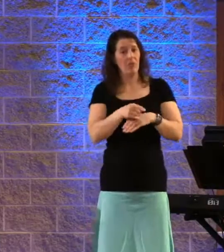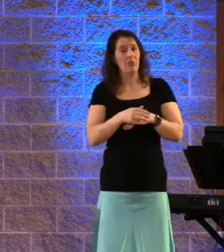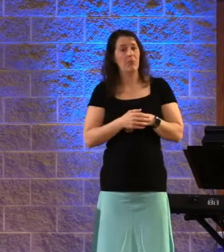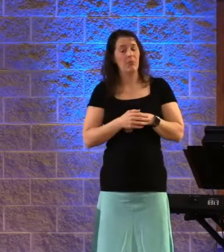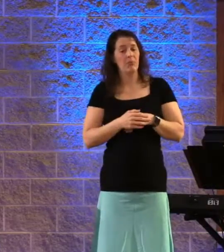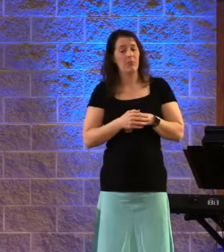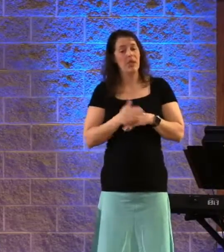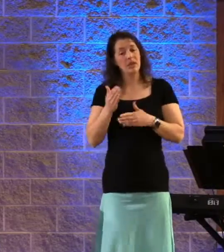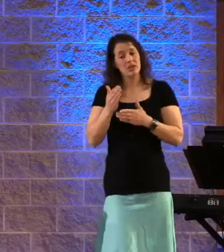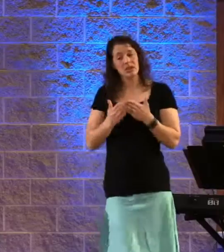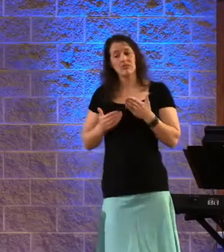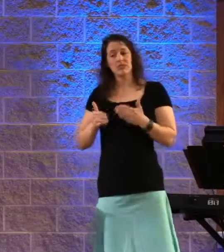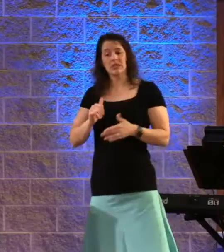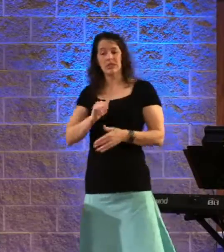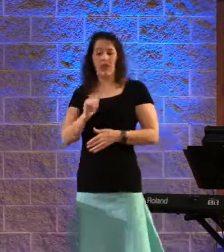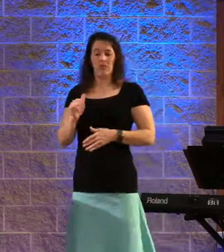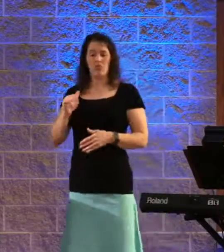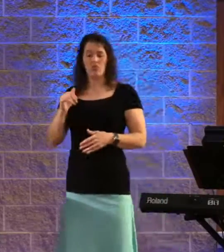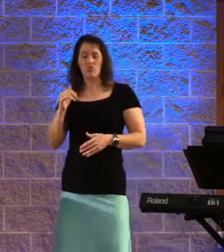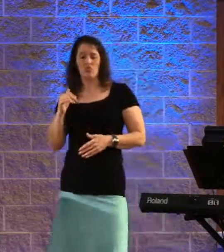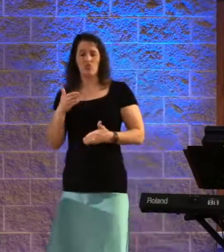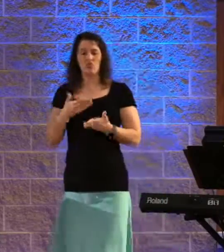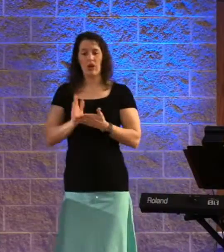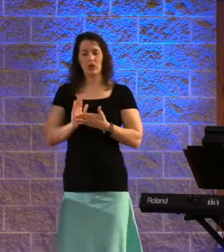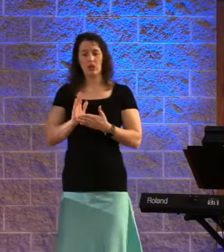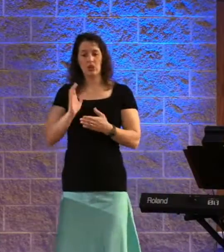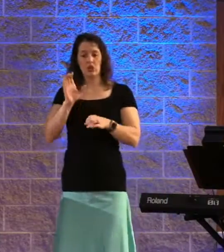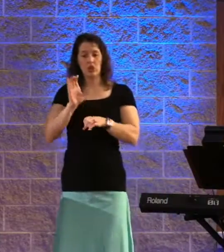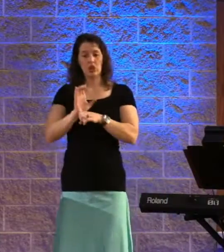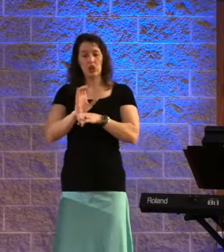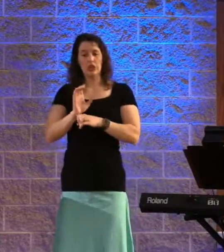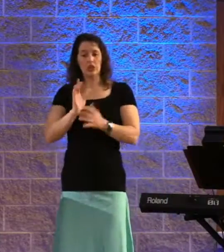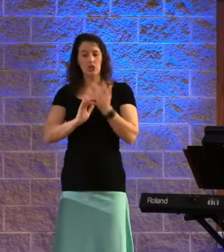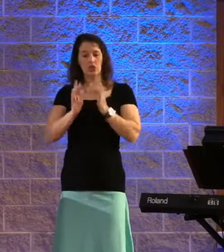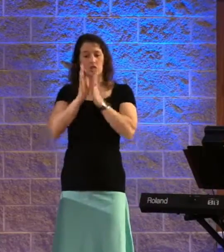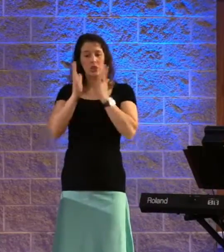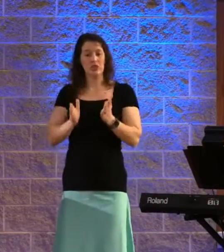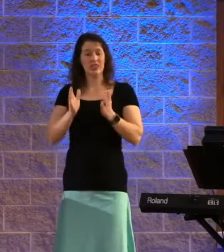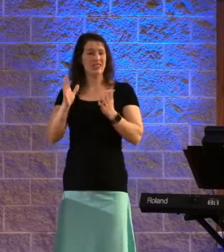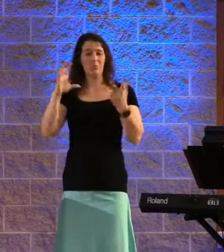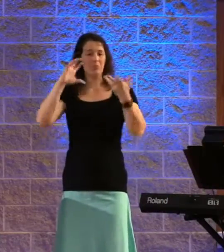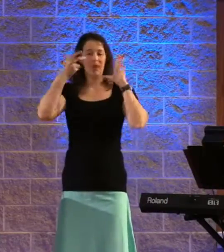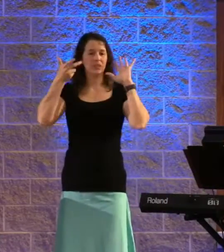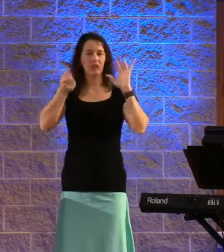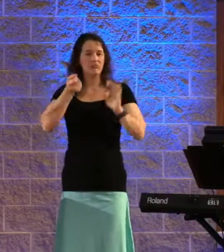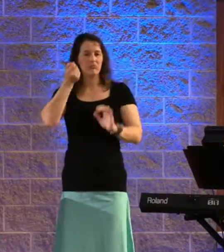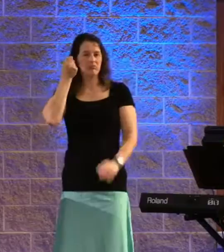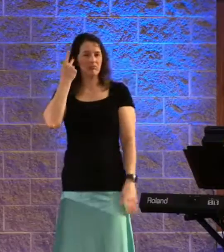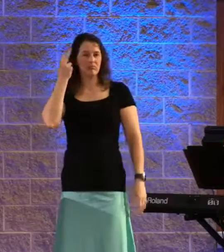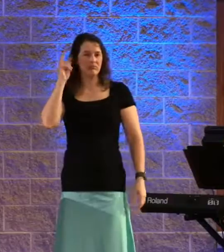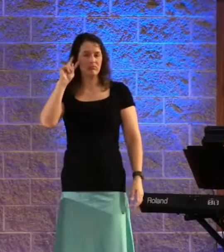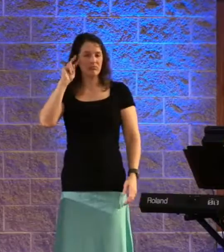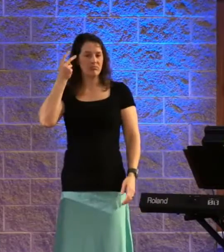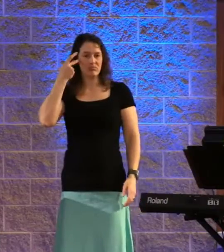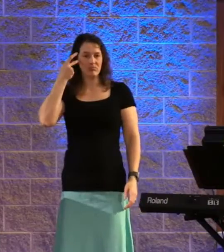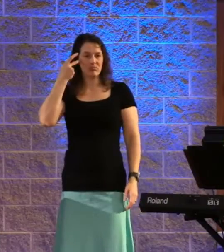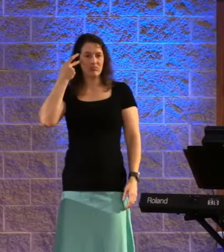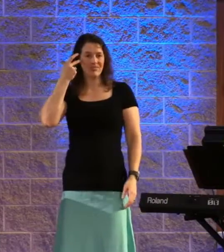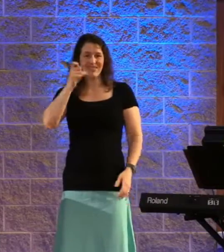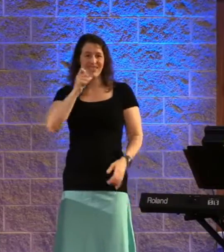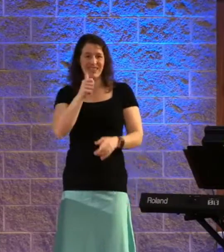some self-righteous Christians, some self-righteous churches get this all mixed up, and that's exactly what they do. And that's not